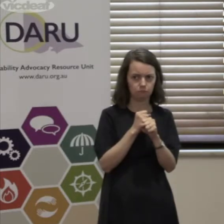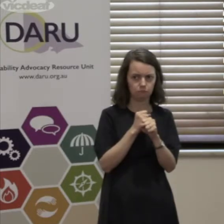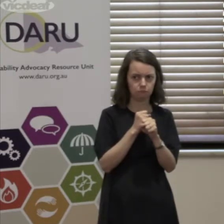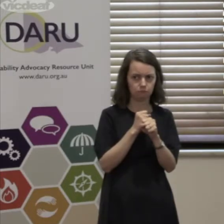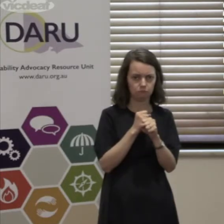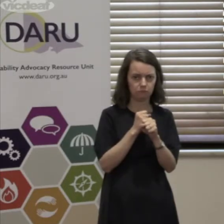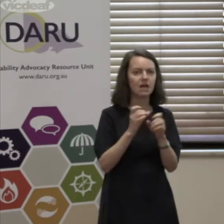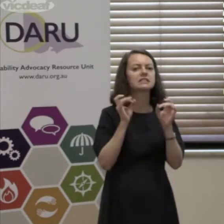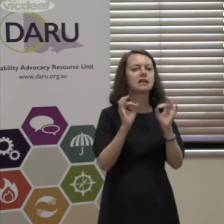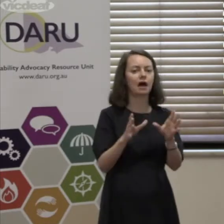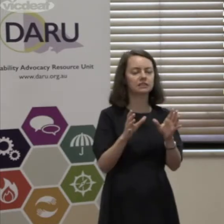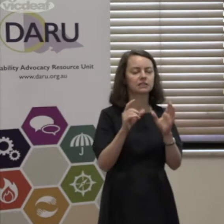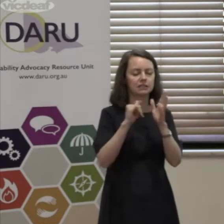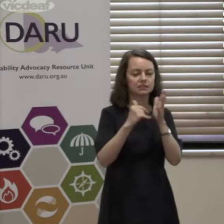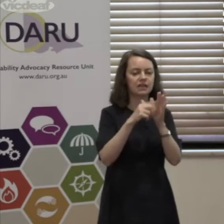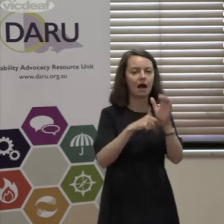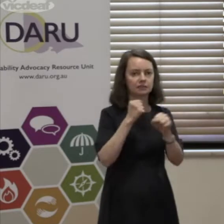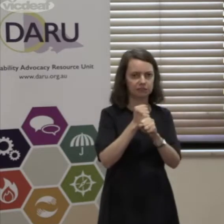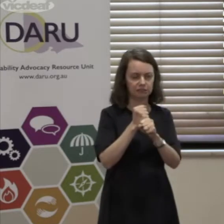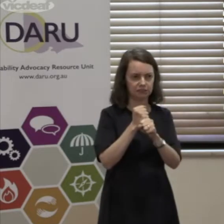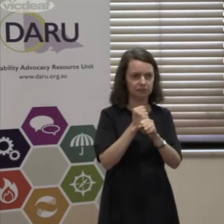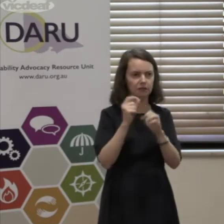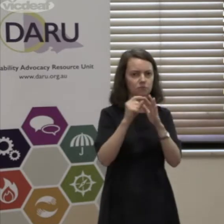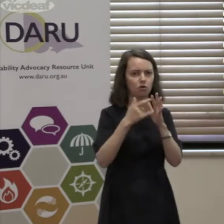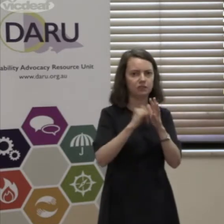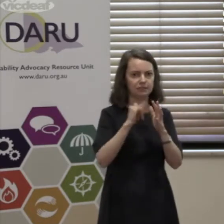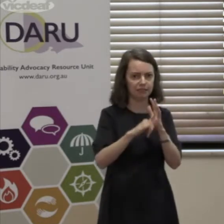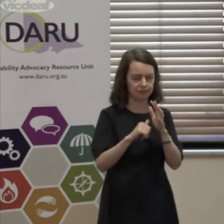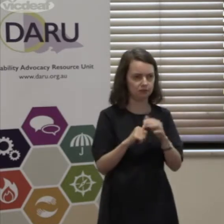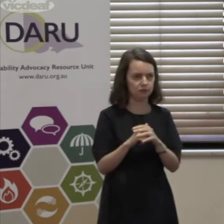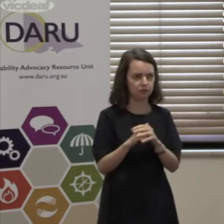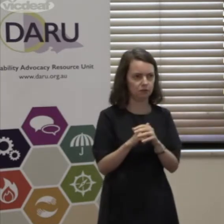Starting. Yep. Oh, the starting process. Right, thank you.